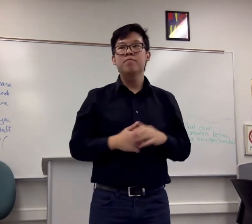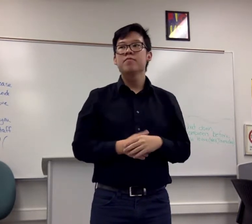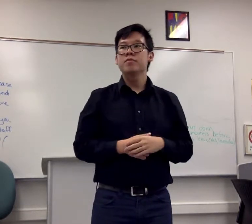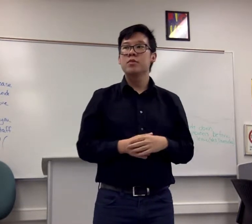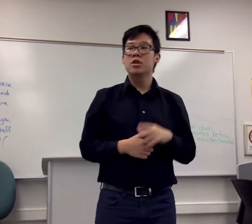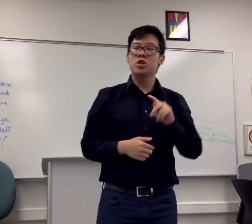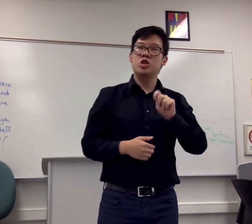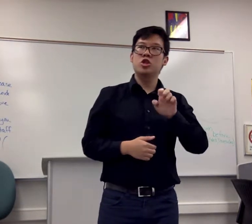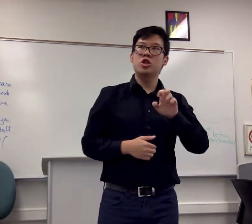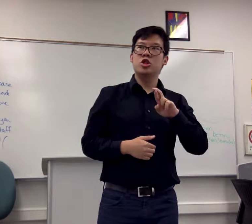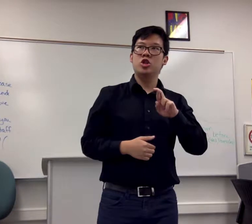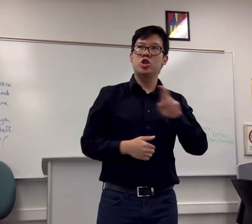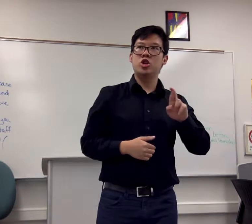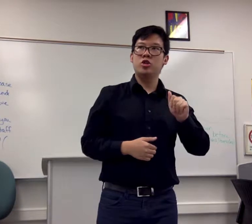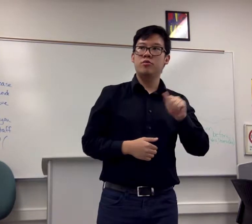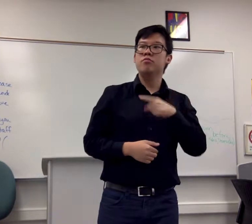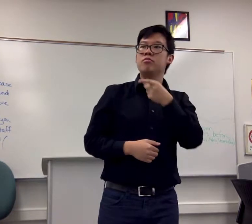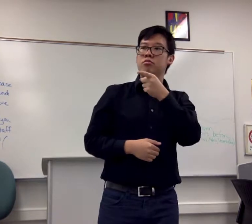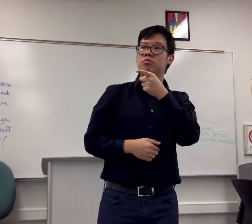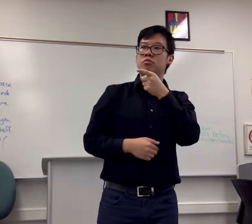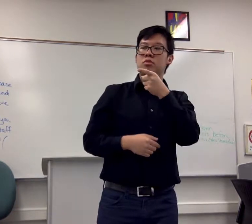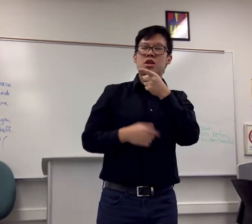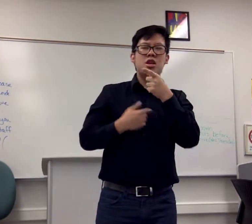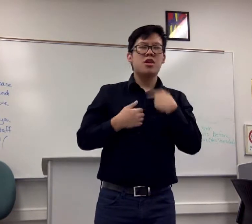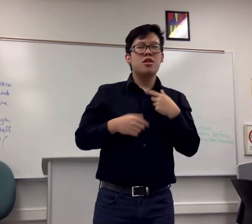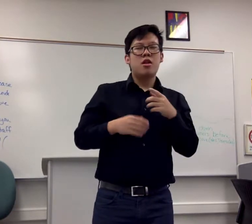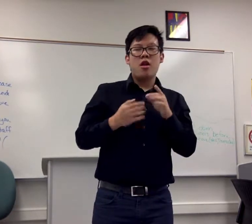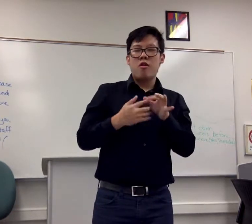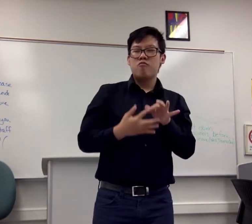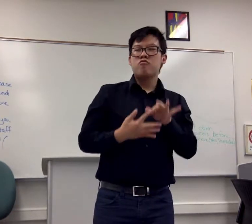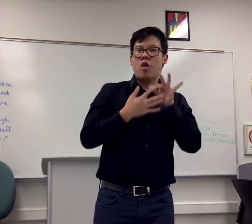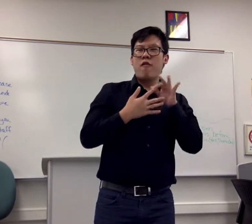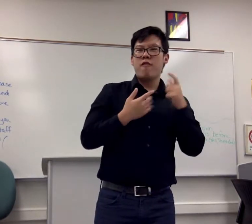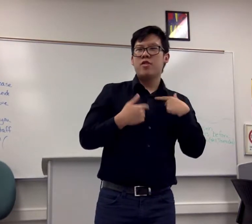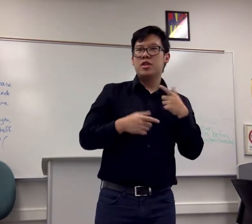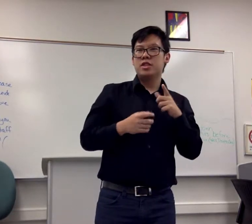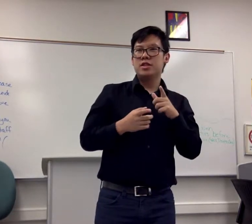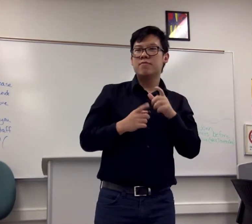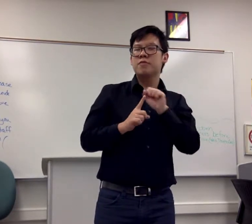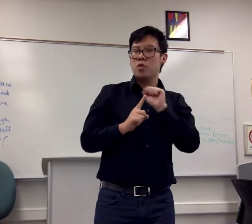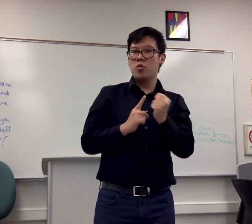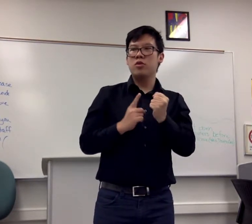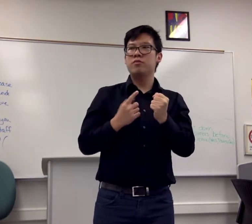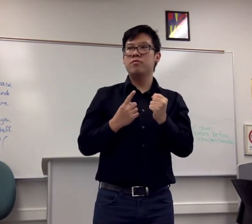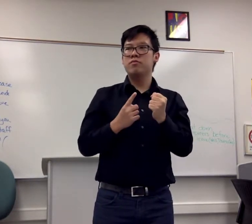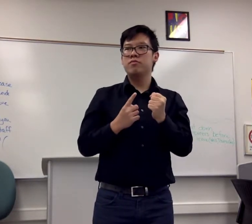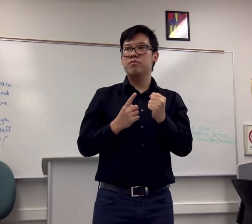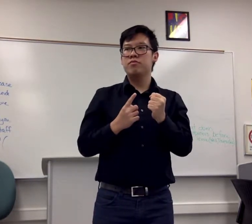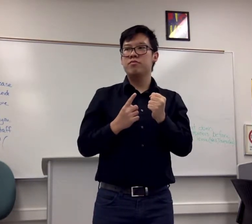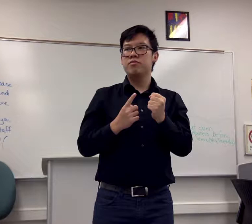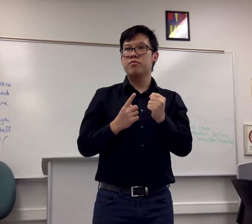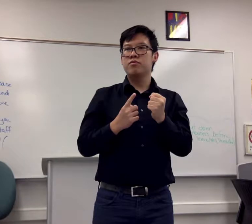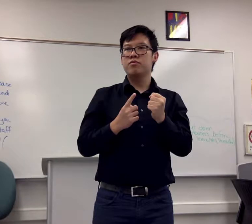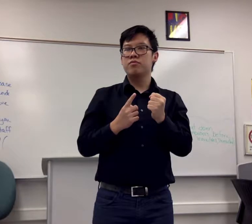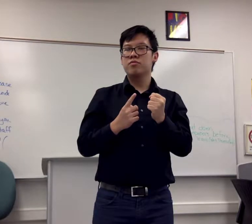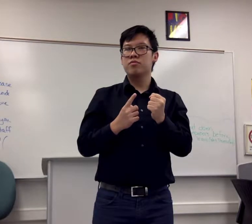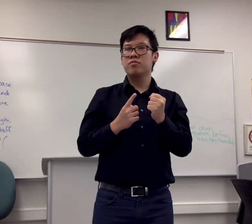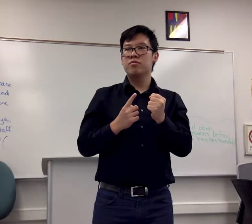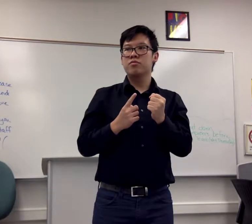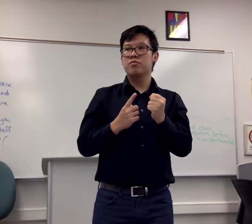I do think, since it is kind of a sticky situation, and what's being implied is that you have reason to suspect that they're overdosing